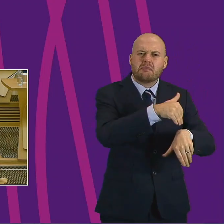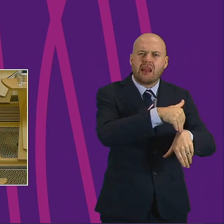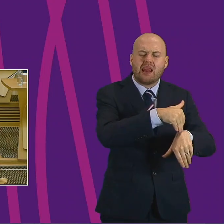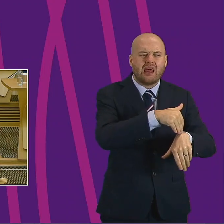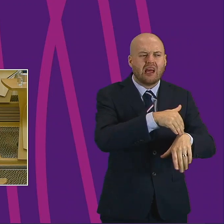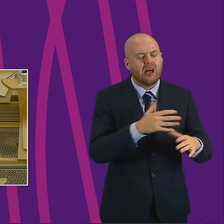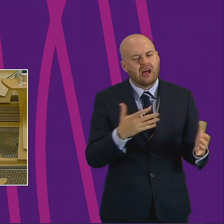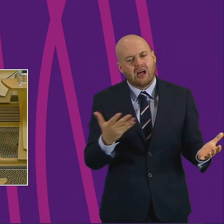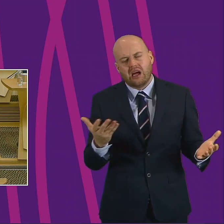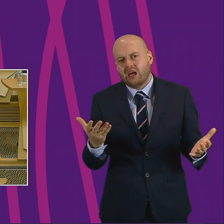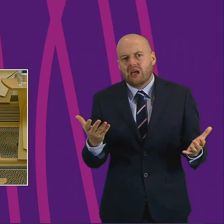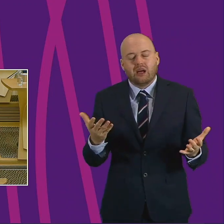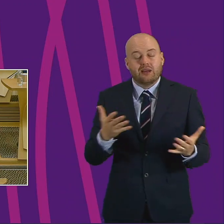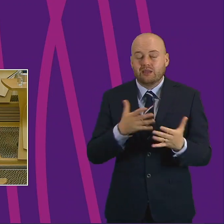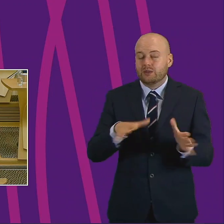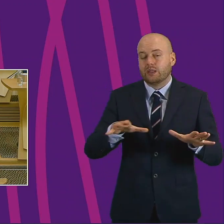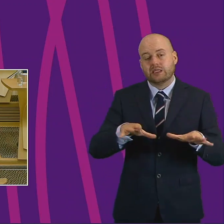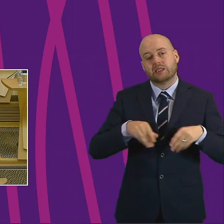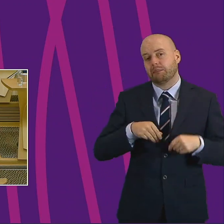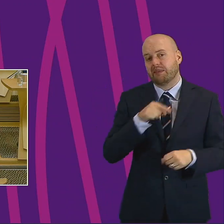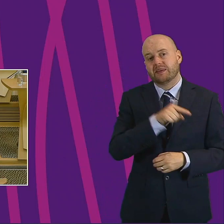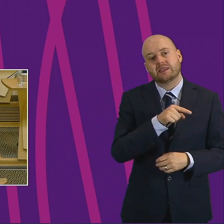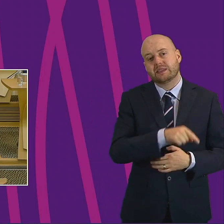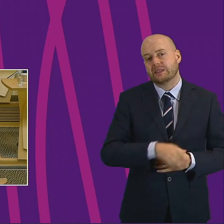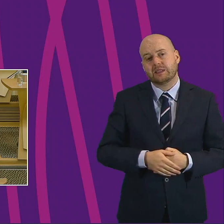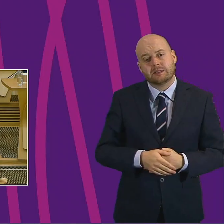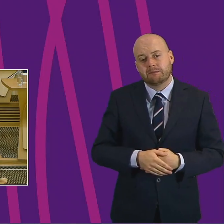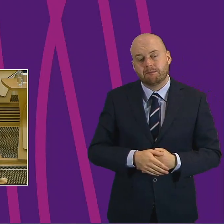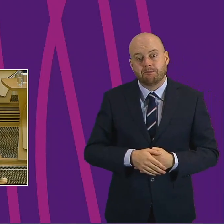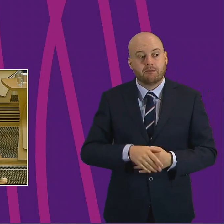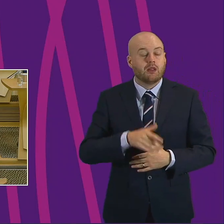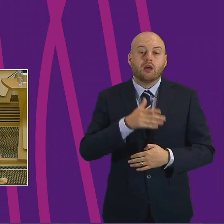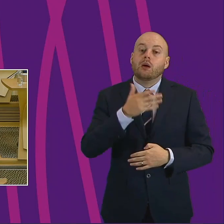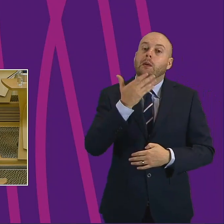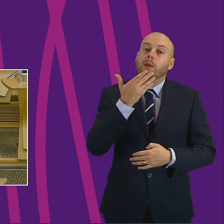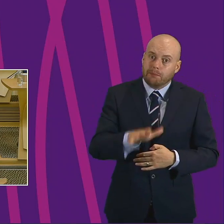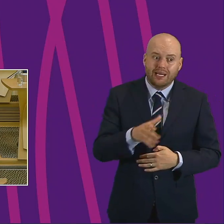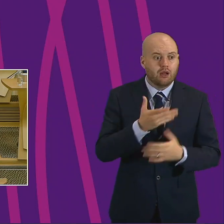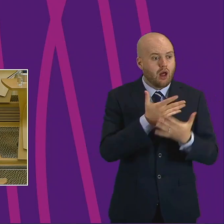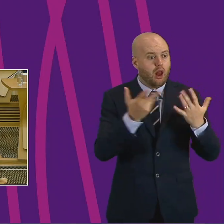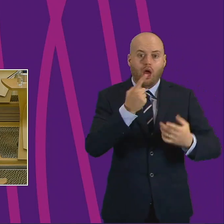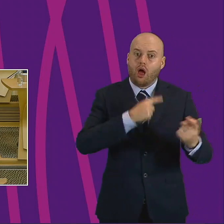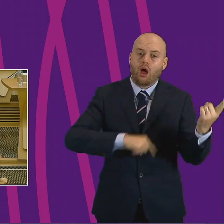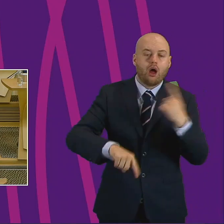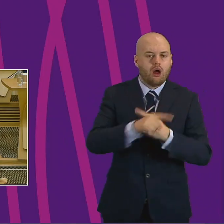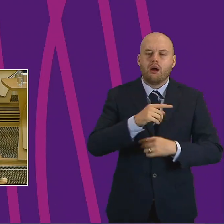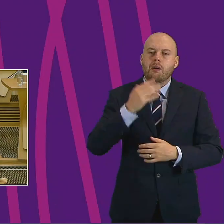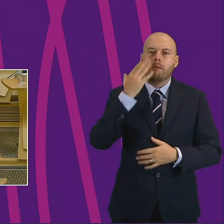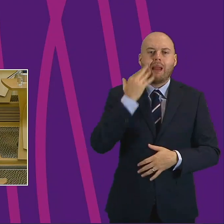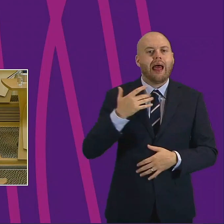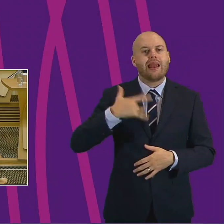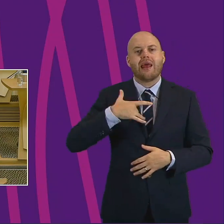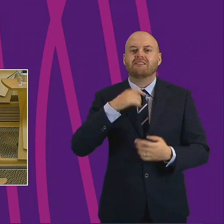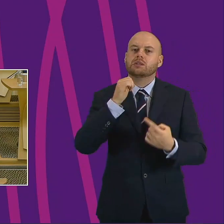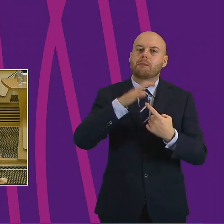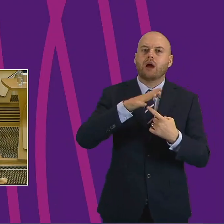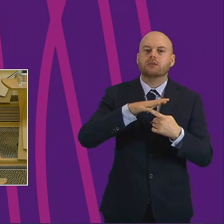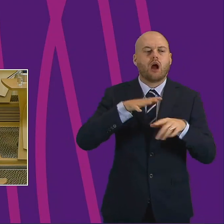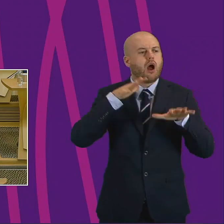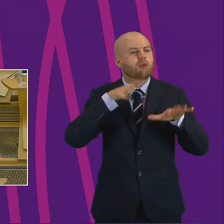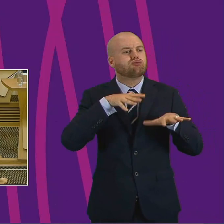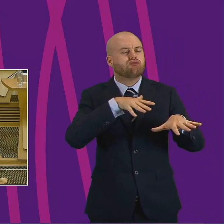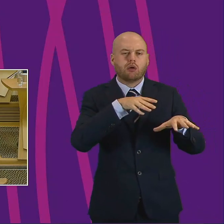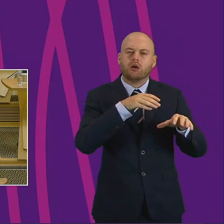unacceptable. These scenes were very much in stark contrast to the peaceful Black Lives Matter demonstrations that took place in Scotland the